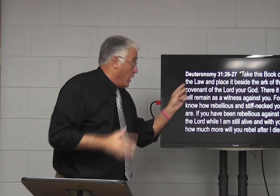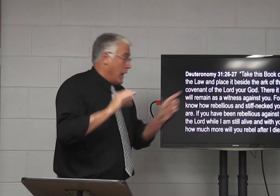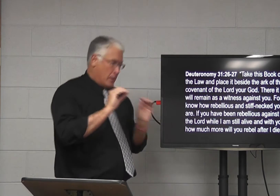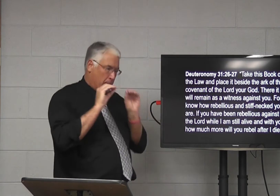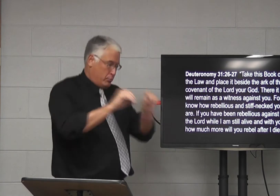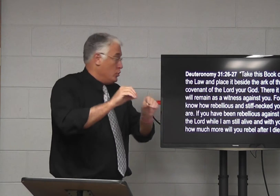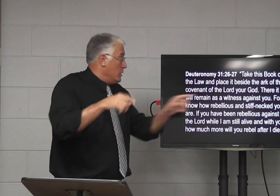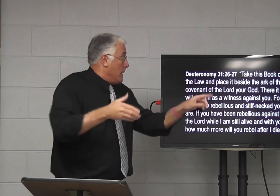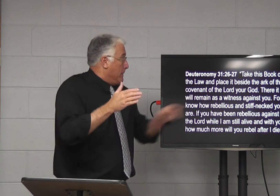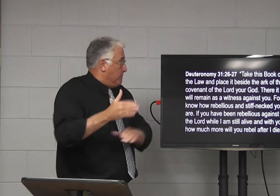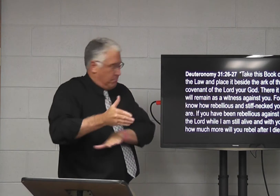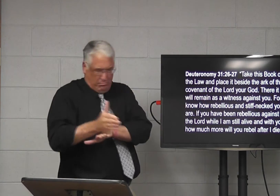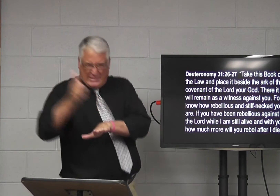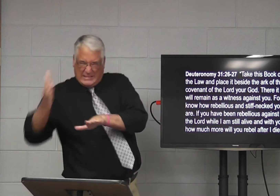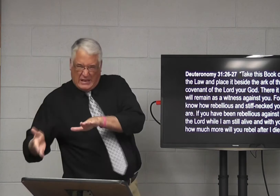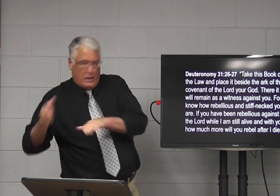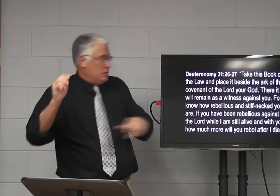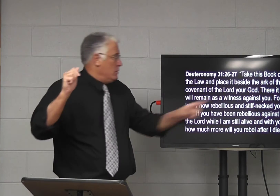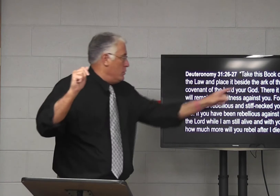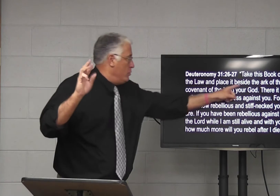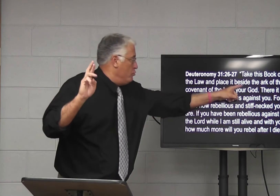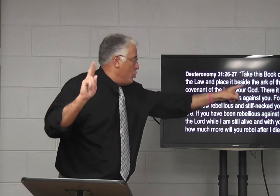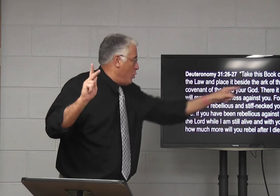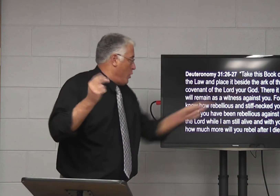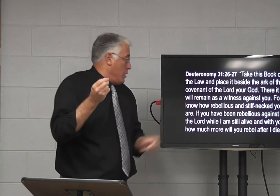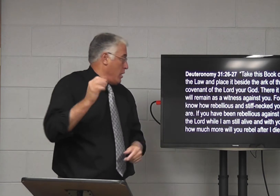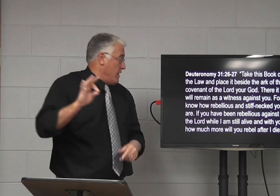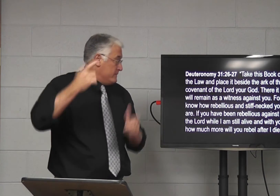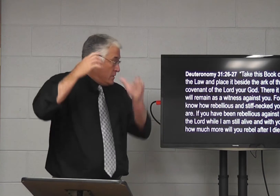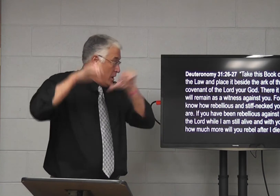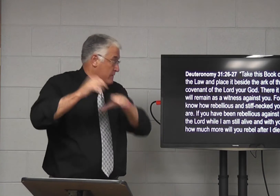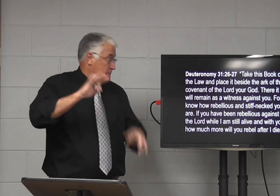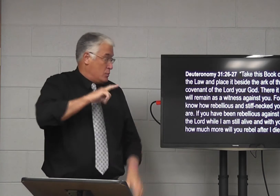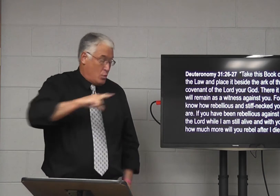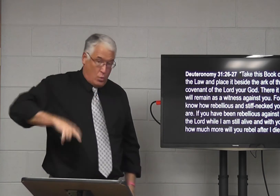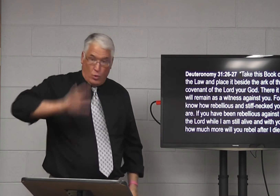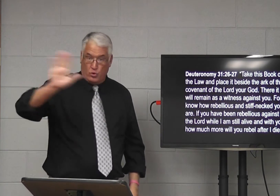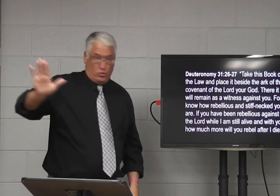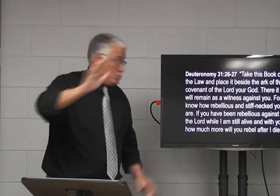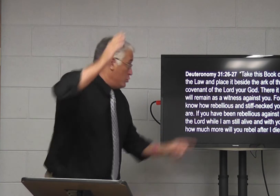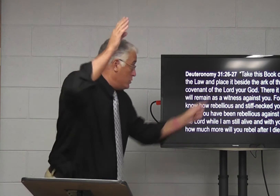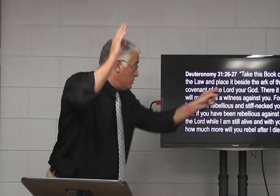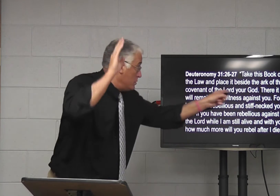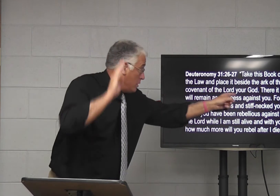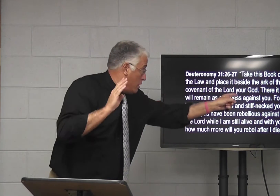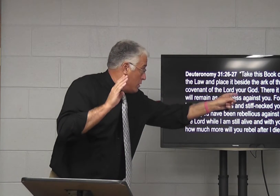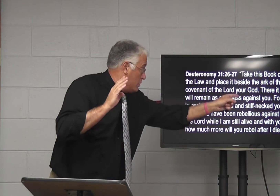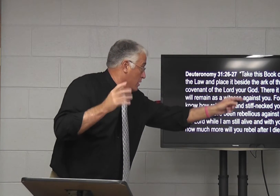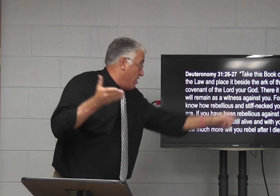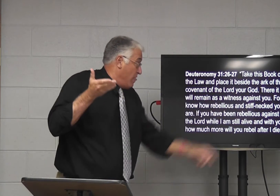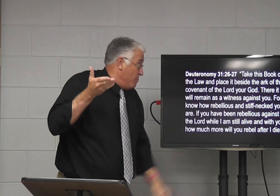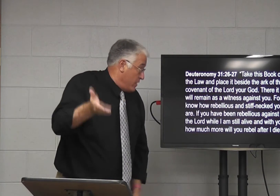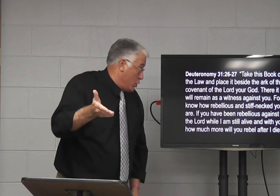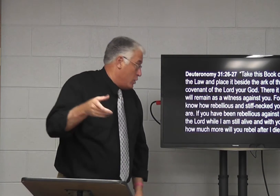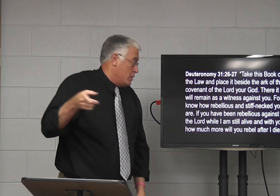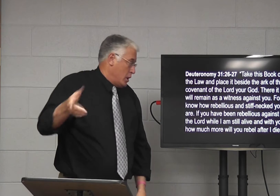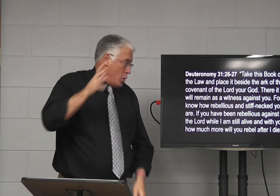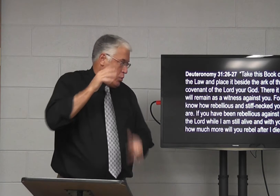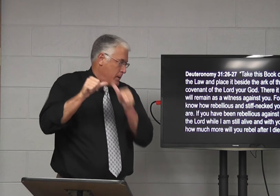law and place it beside the ark of the covenant of the Lord your God. Therefore,